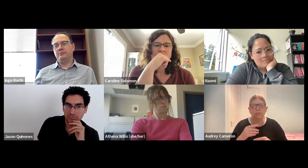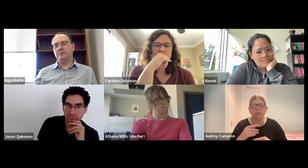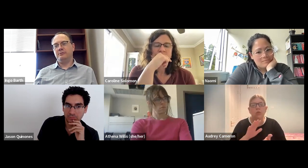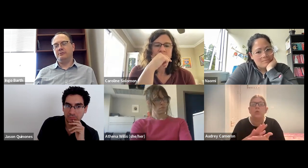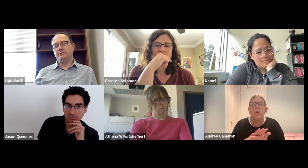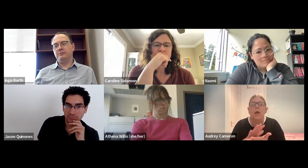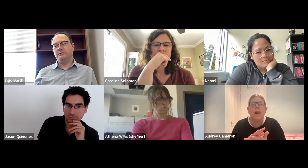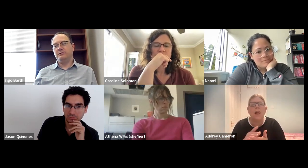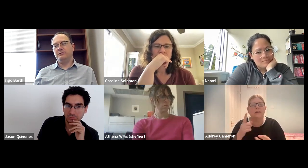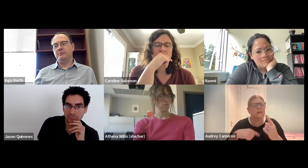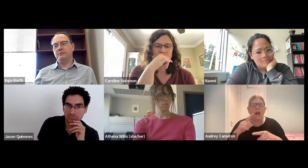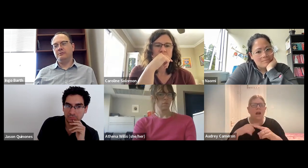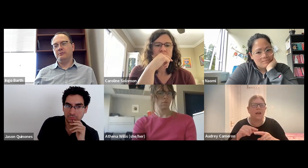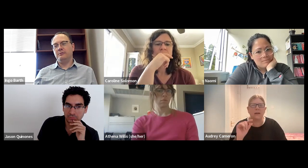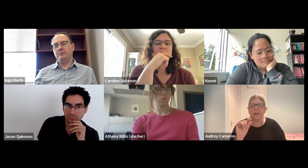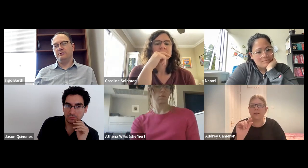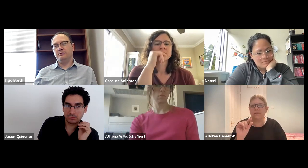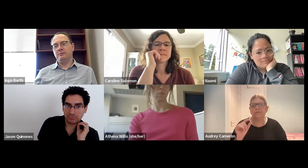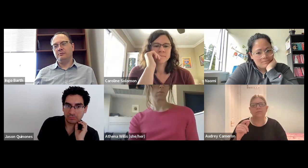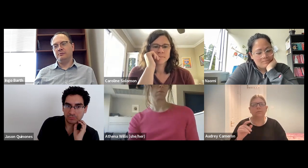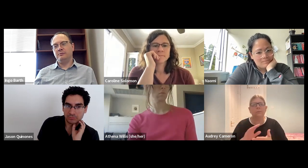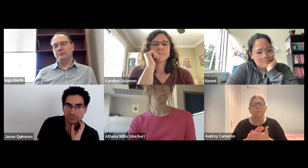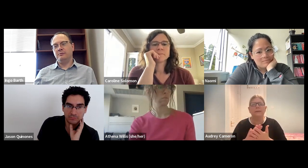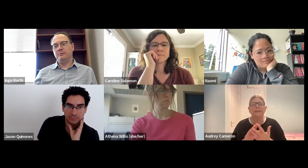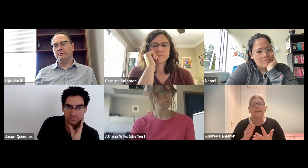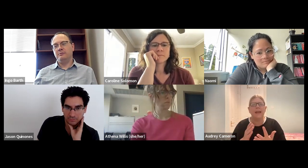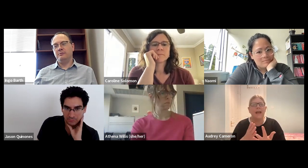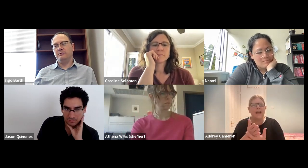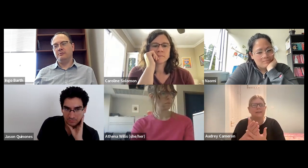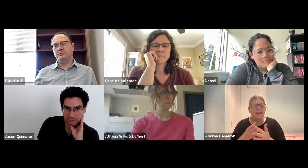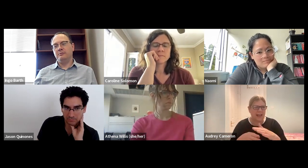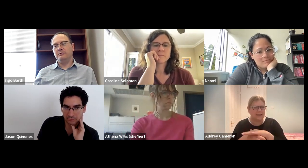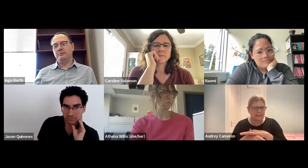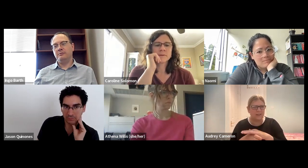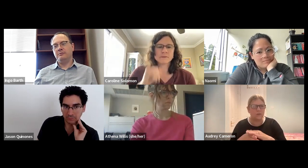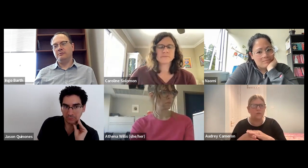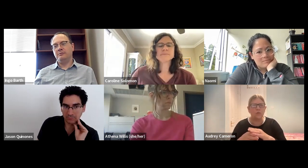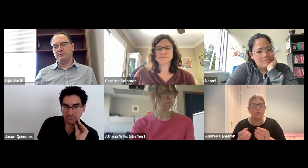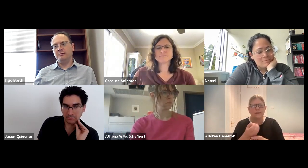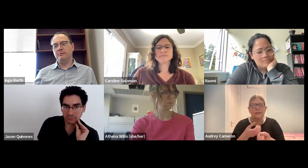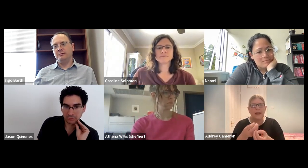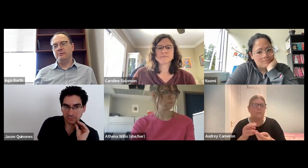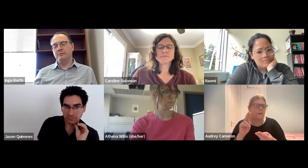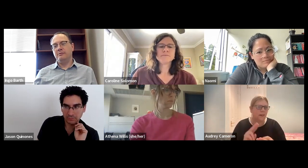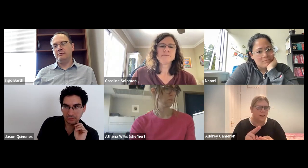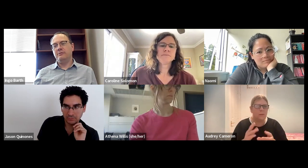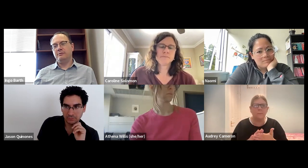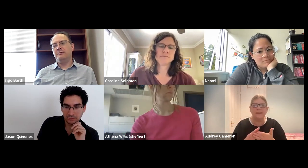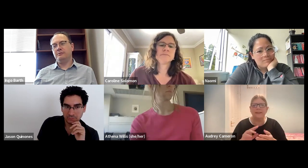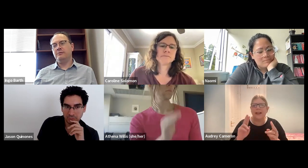very small. You know, it's just, even if you're talking about school signs, and we're thinking about access to